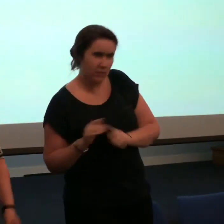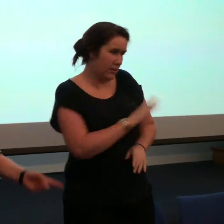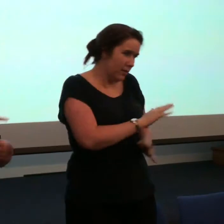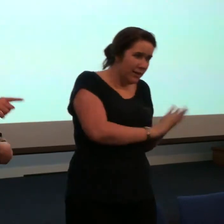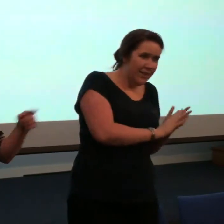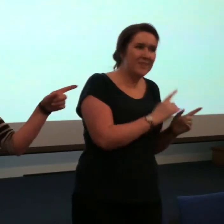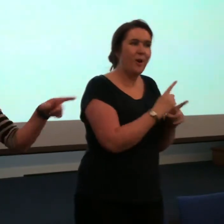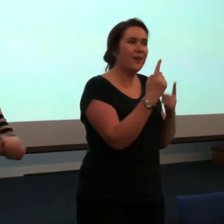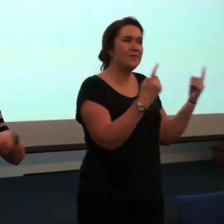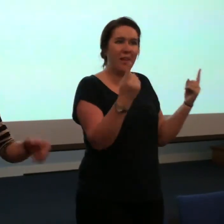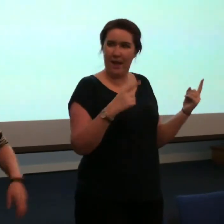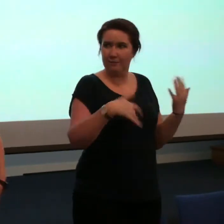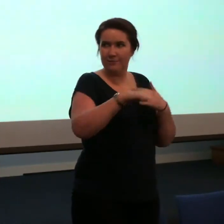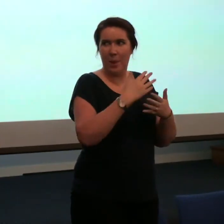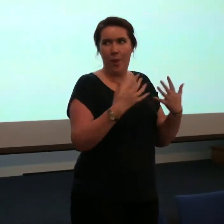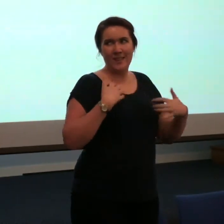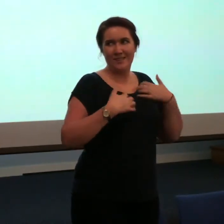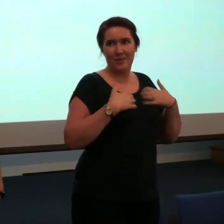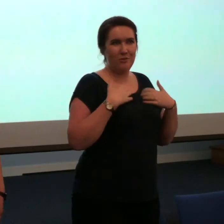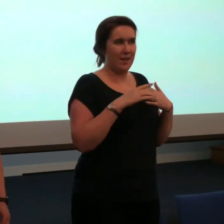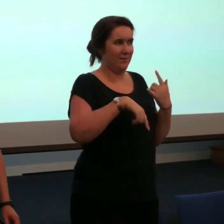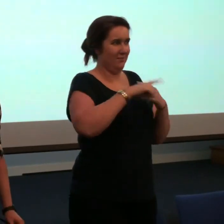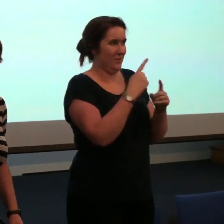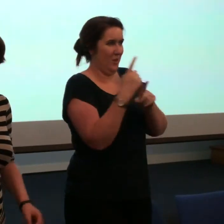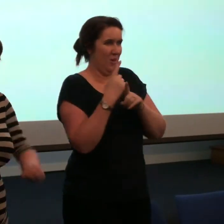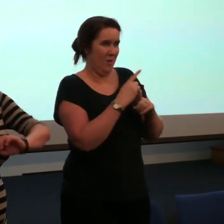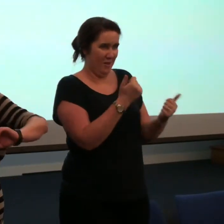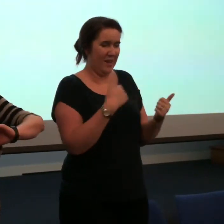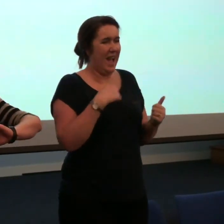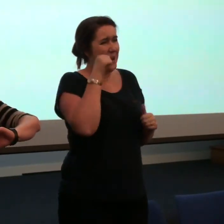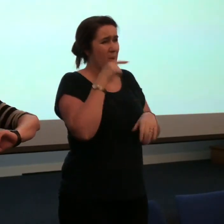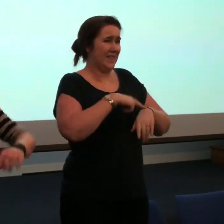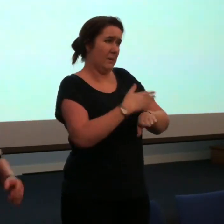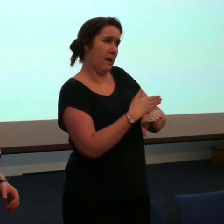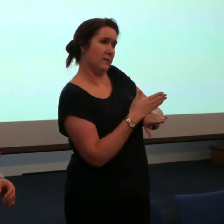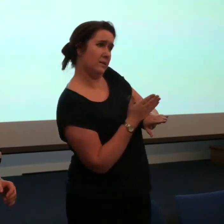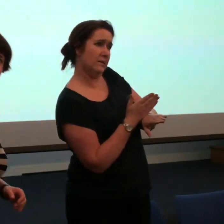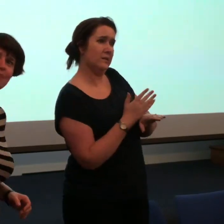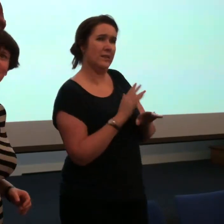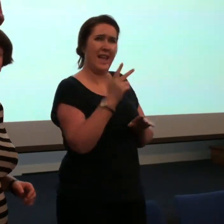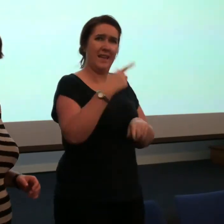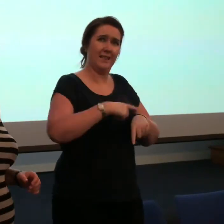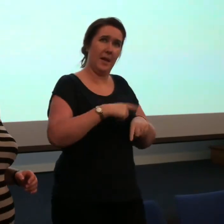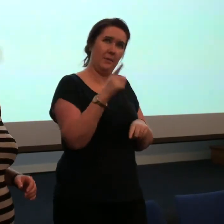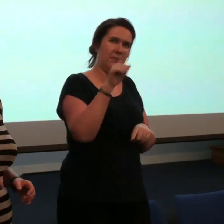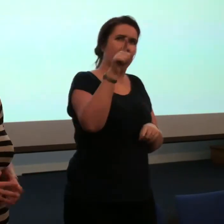there's a lot of interest from all of us. I know it's 8 o'clock on my time, so this clock is completely